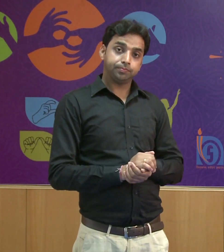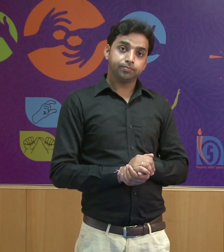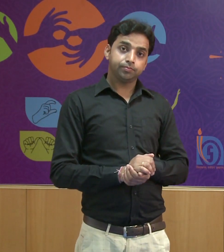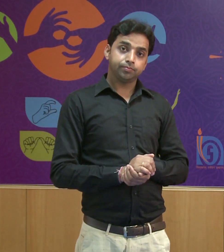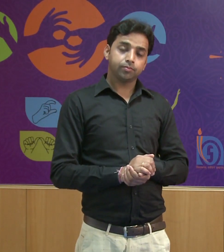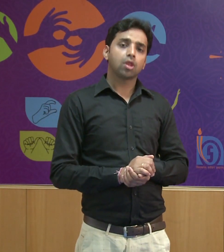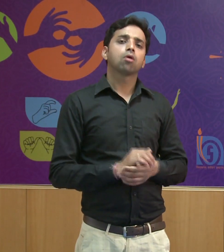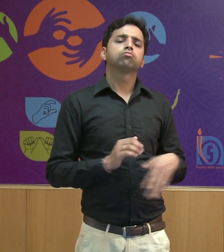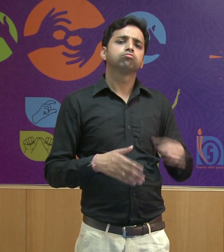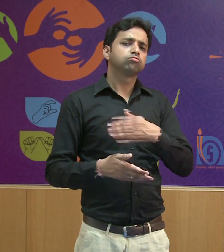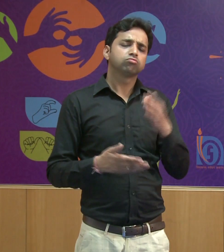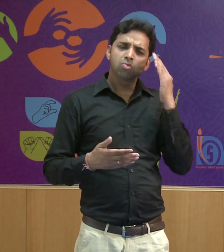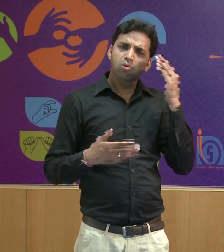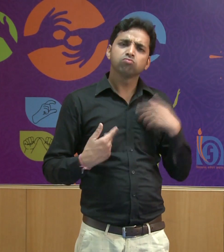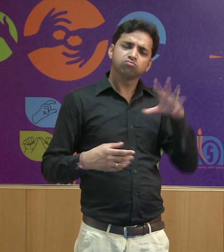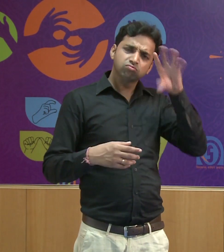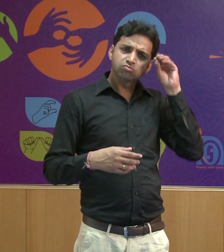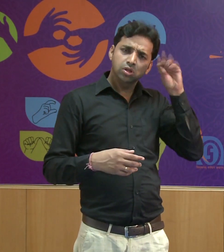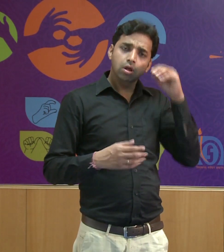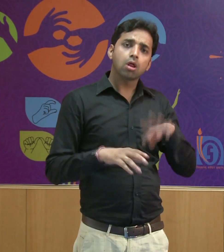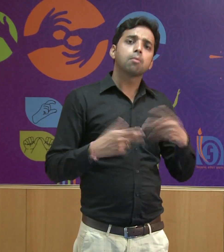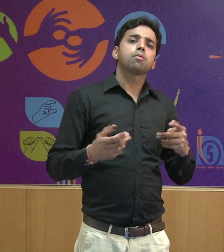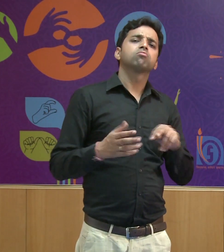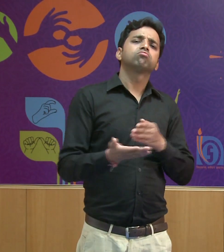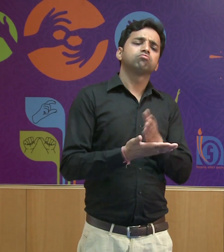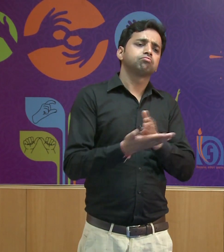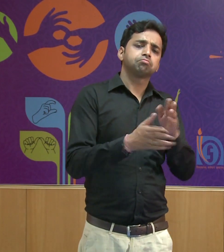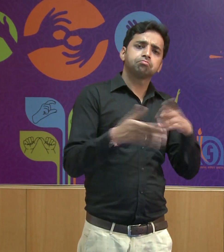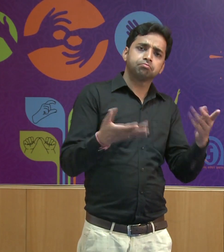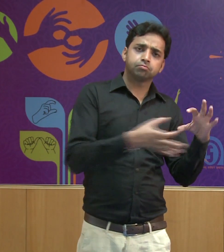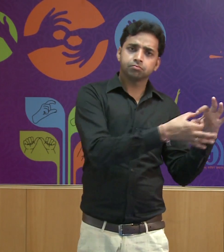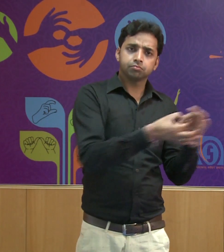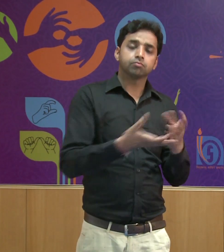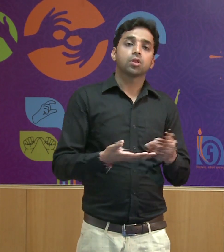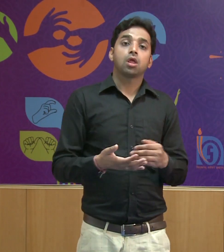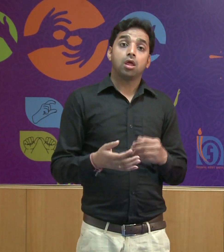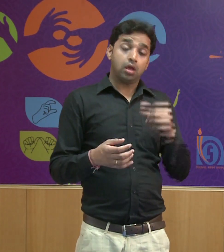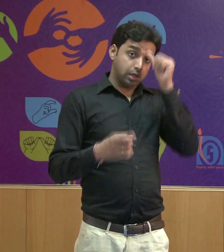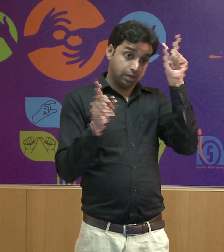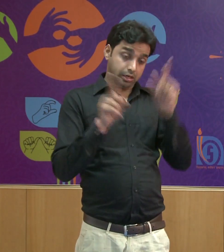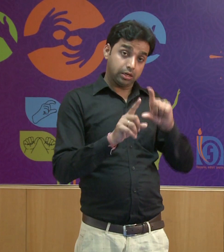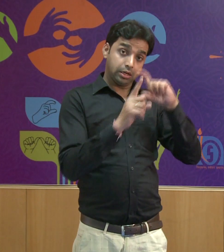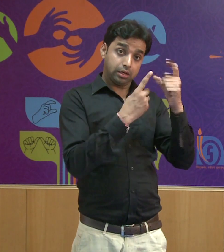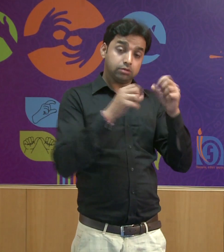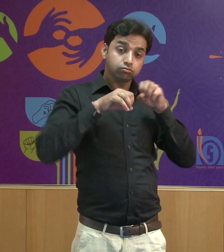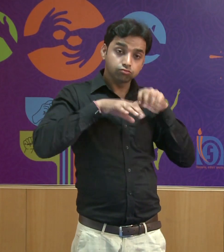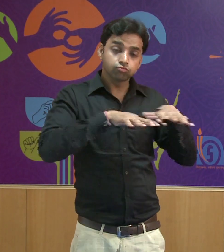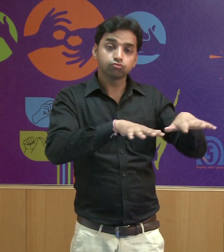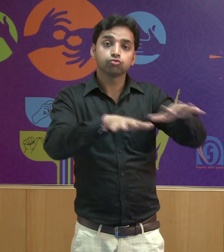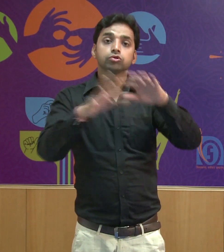We also learnt about the various mediums by which the Indian culture spread to foreign countries